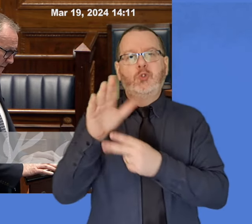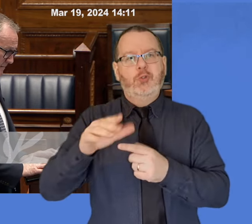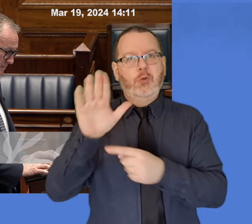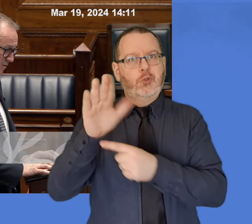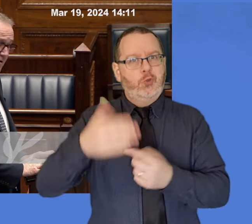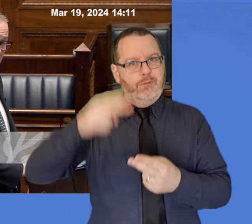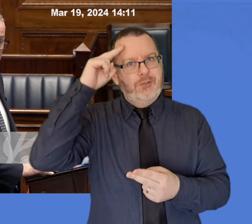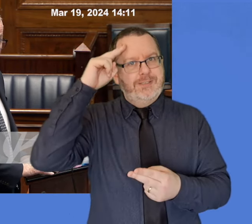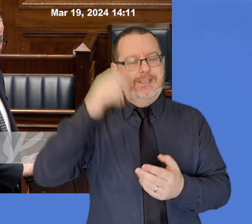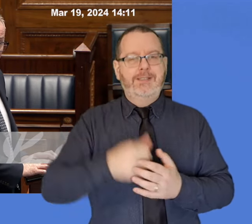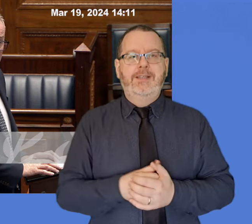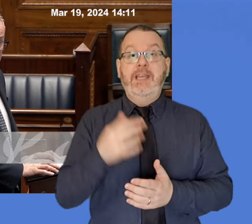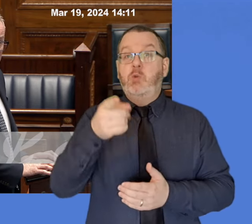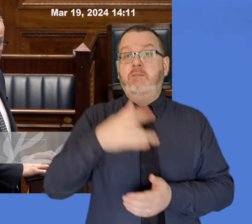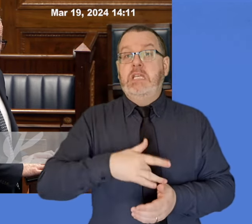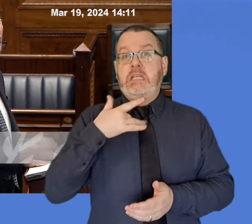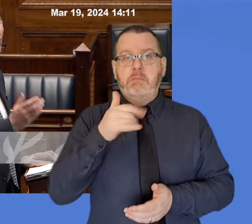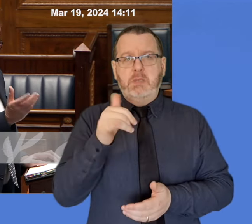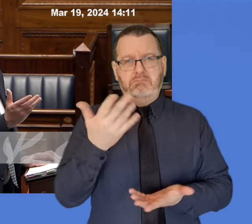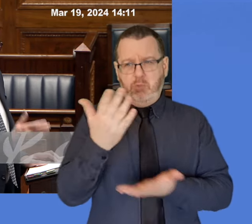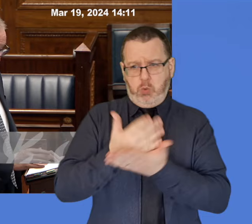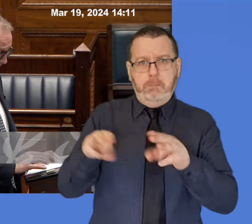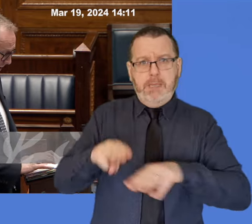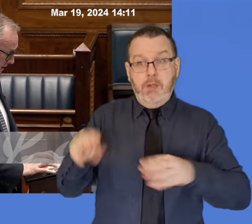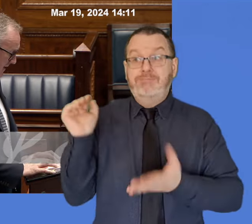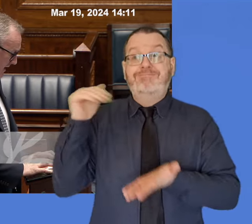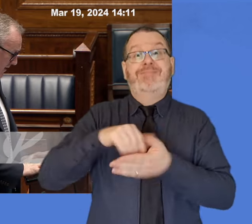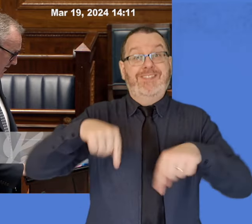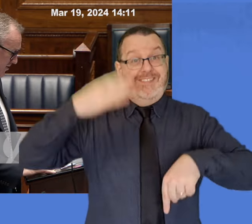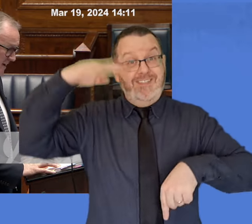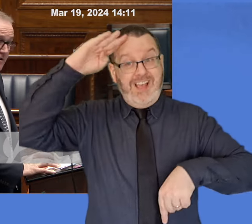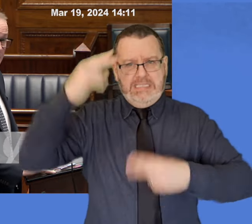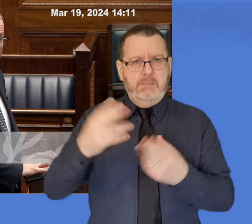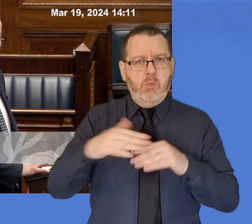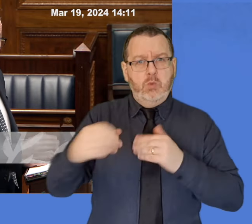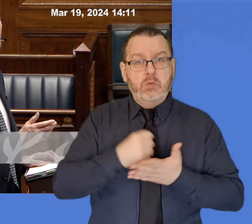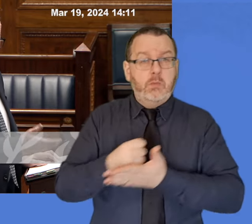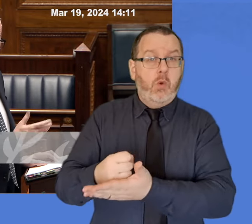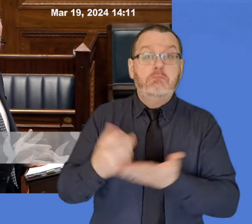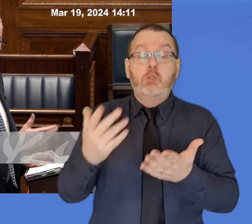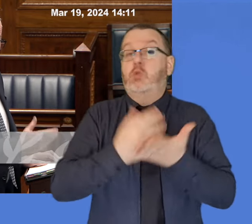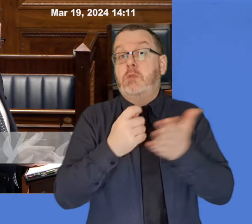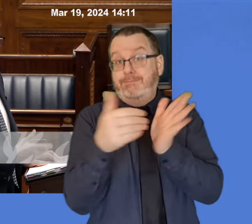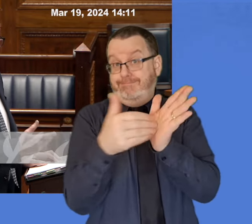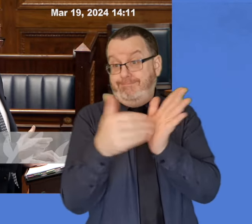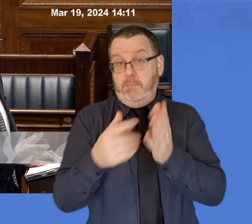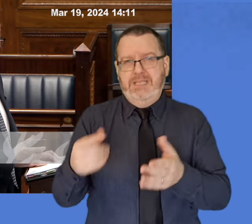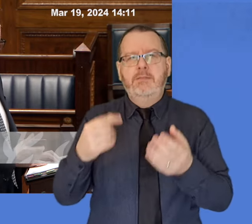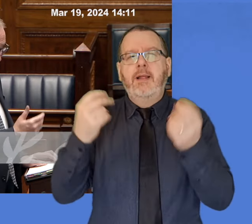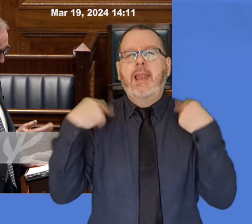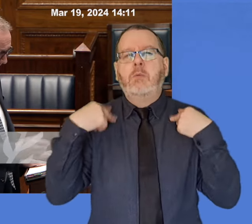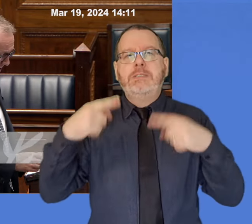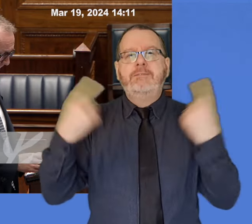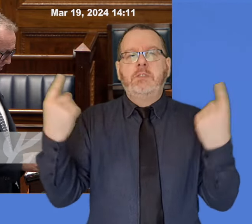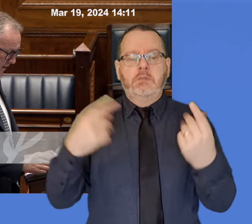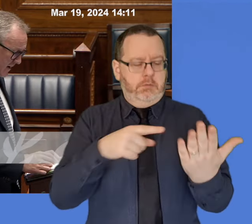and both universities are very proactive in that. If the member or others sense that there's a gap in terms of people who have come into the country needing support,